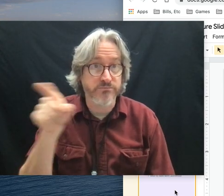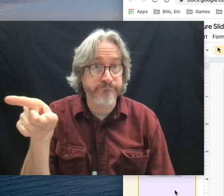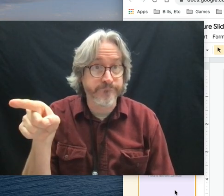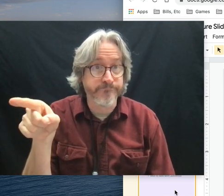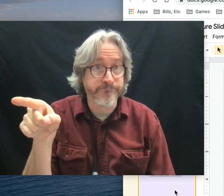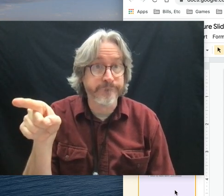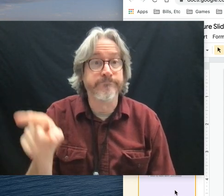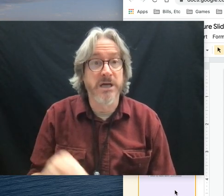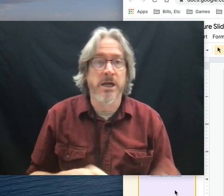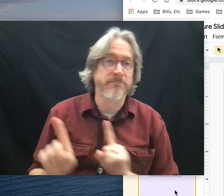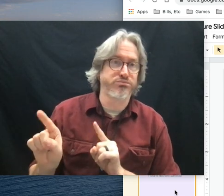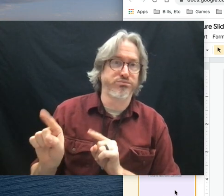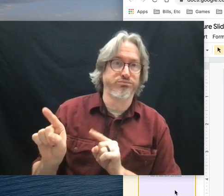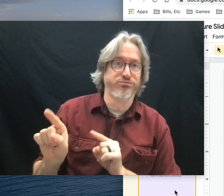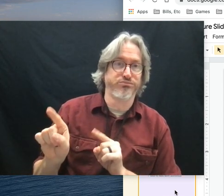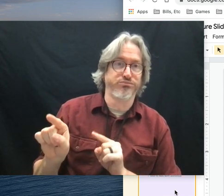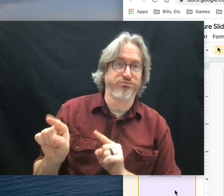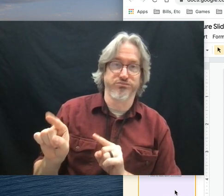shop.